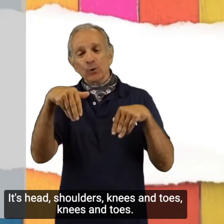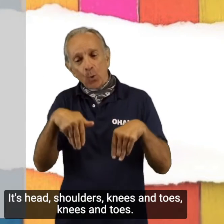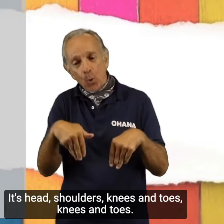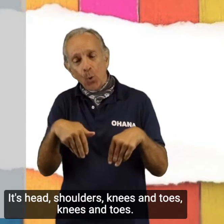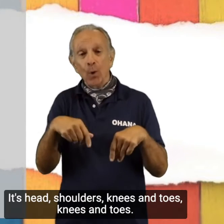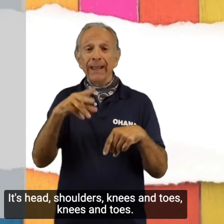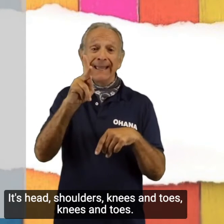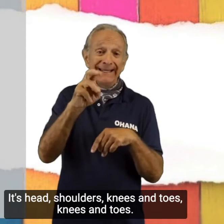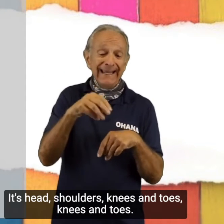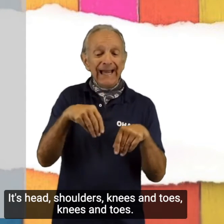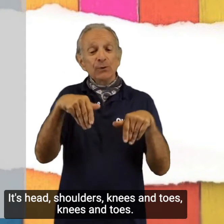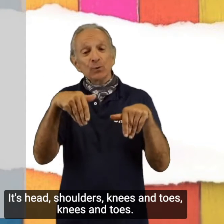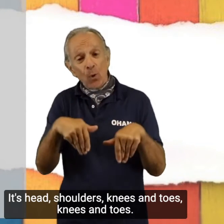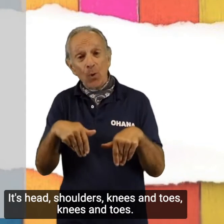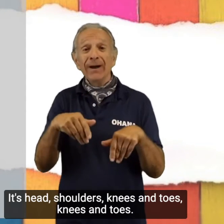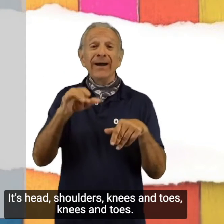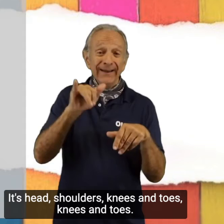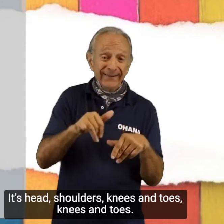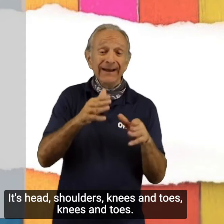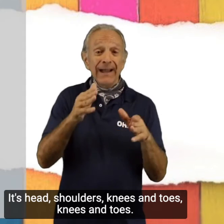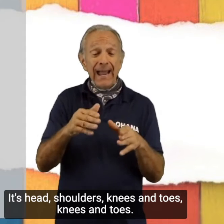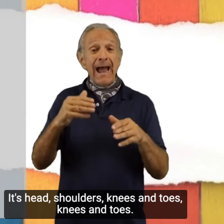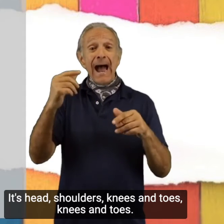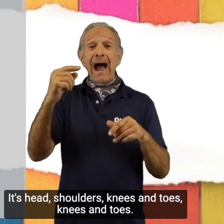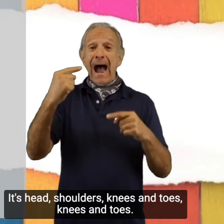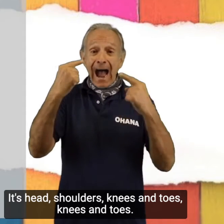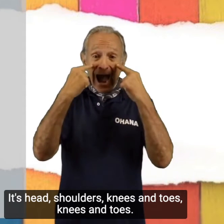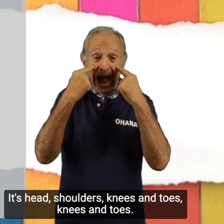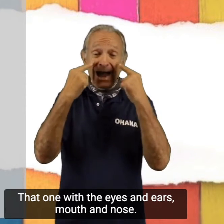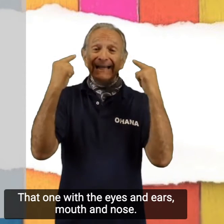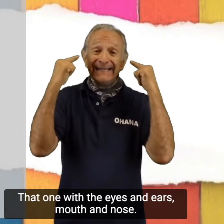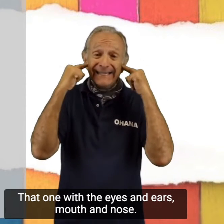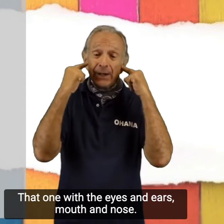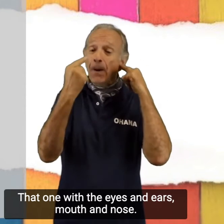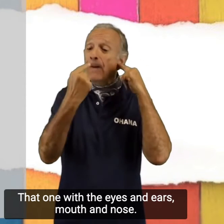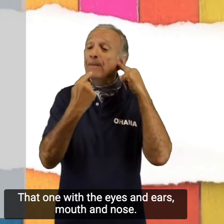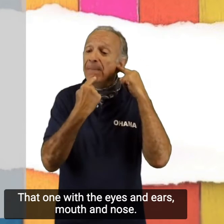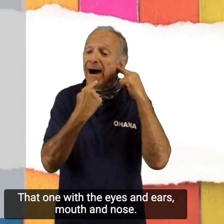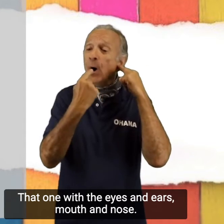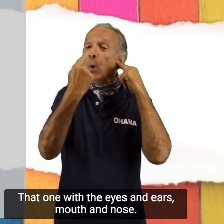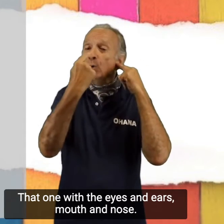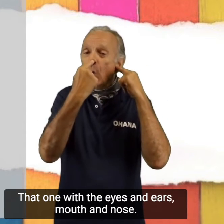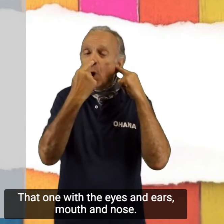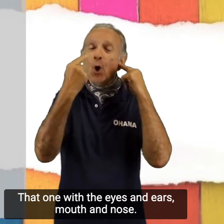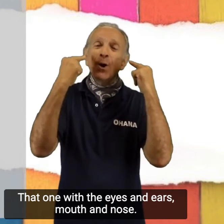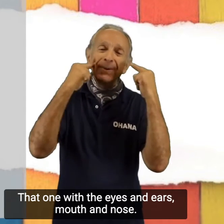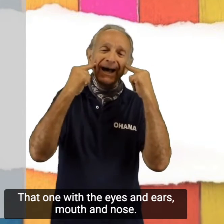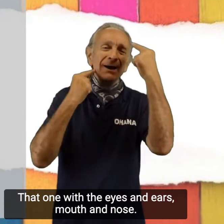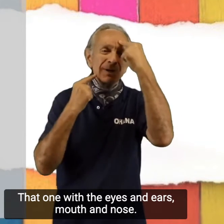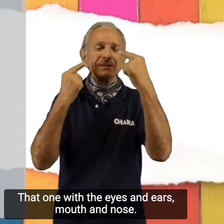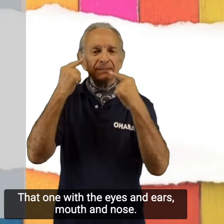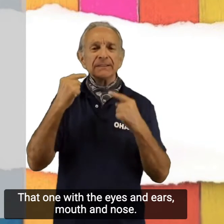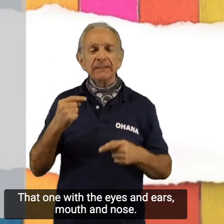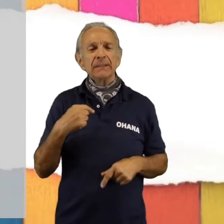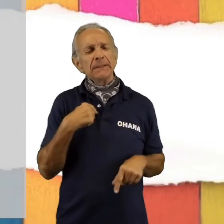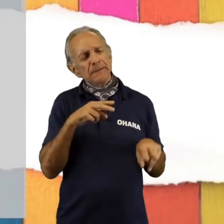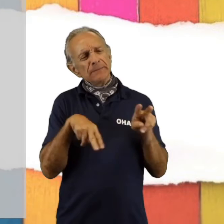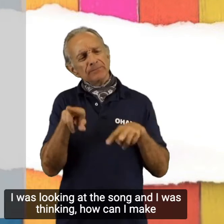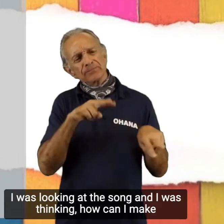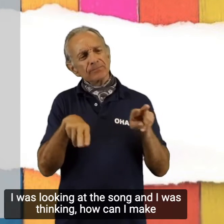head, shoulders, knees and toes. Knees and toes, that one, with the eyes and ears, mouth and nose. I was